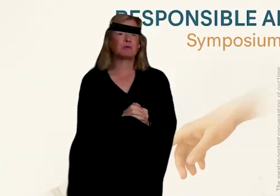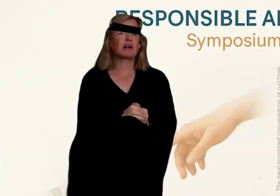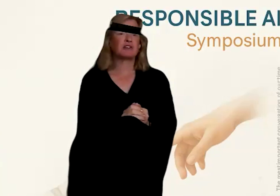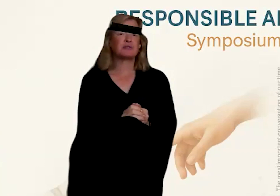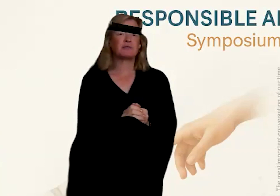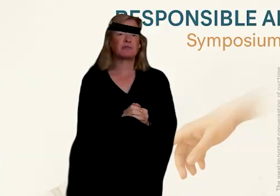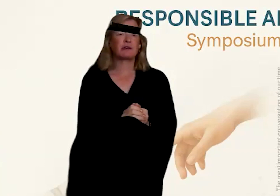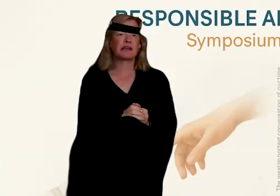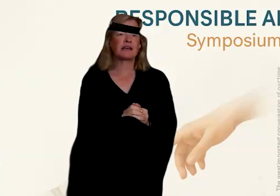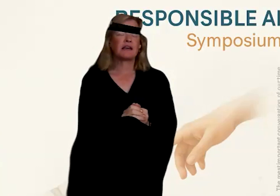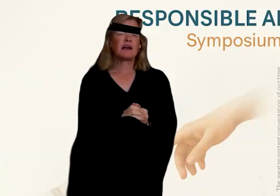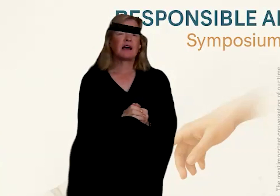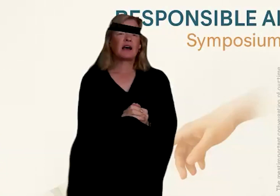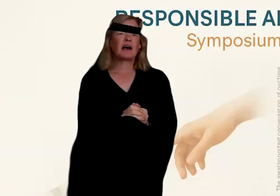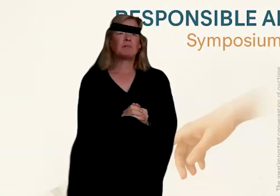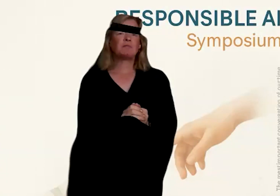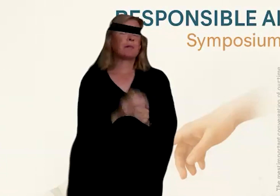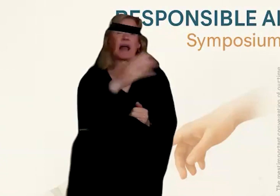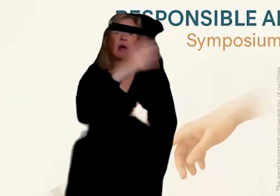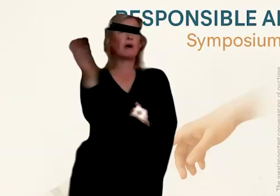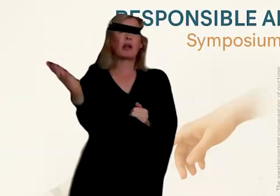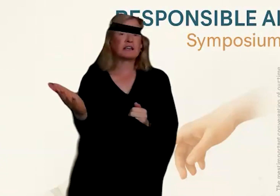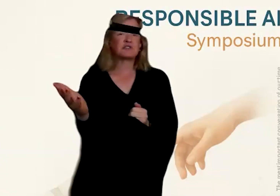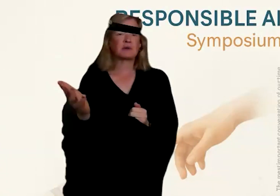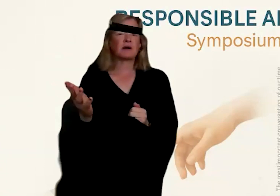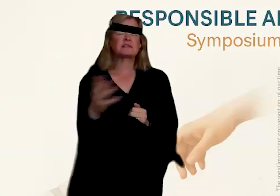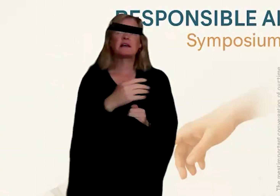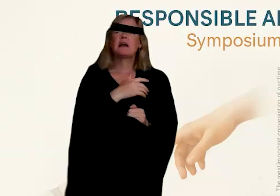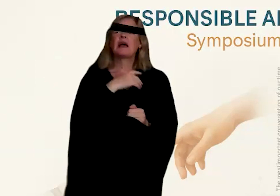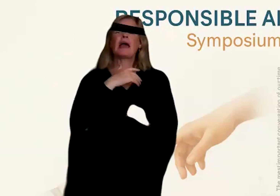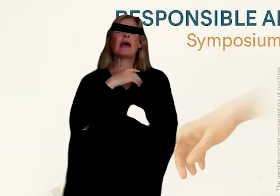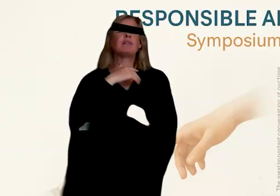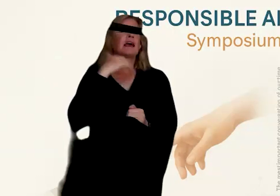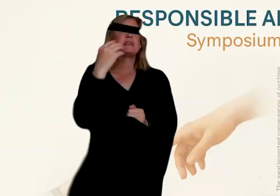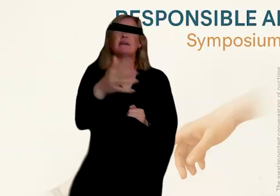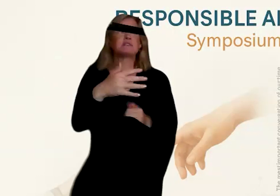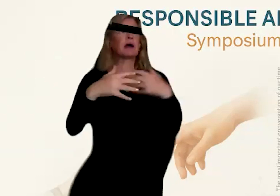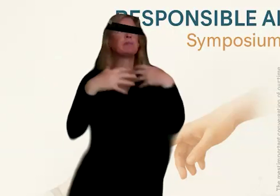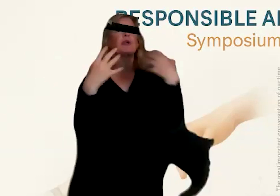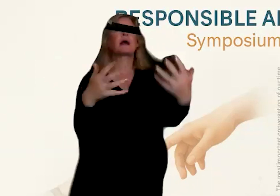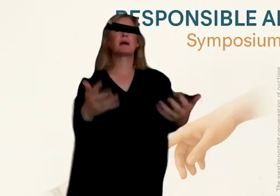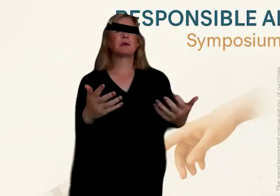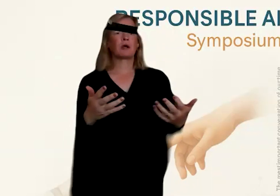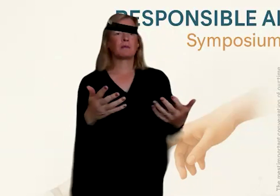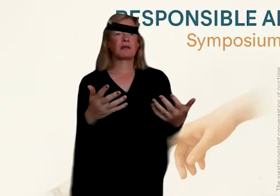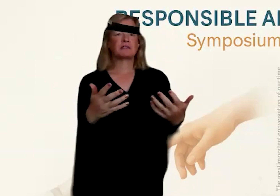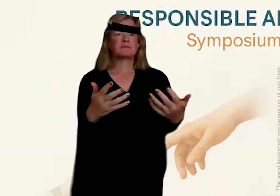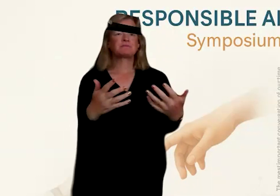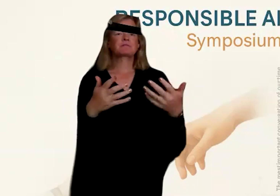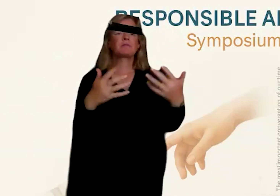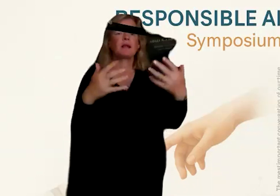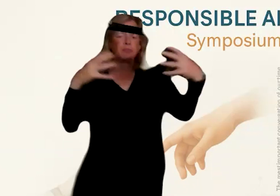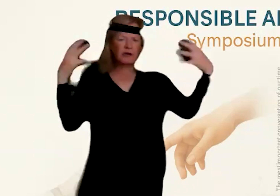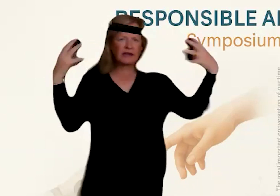didn't believe we were going to do it for free, no matter what our history was. And the idea of somehow putting our money where our mouth